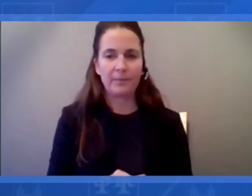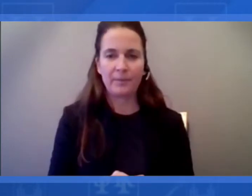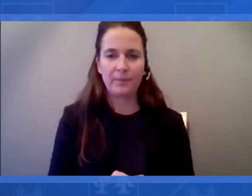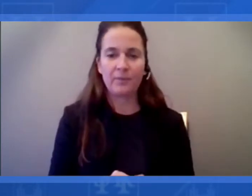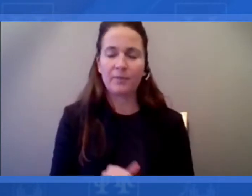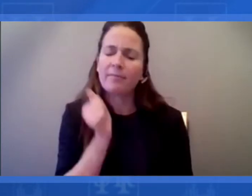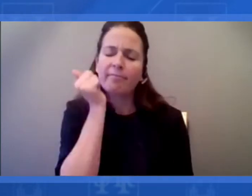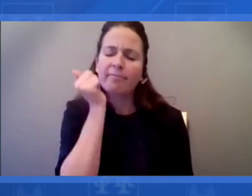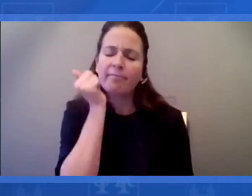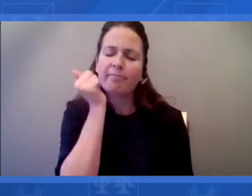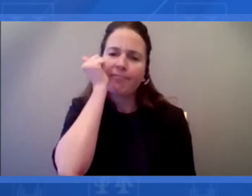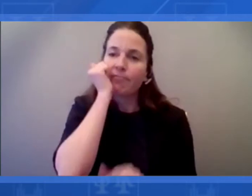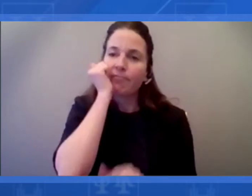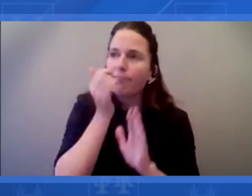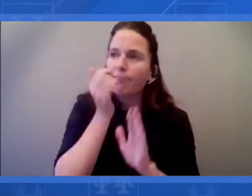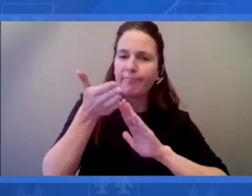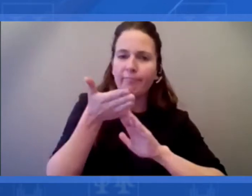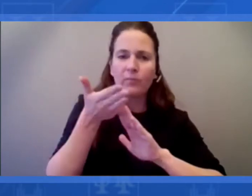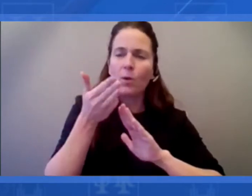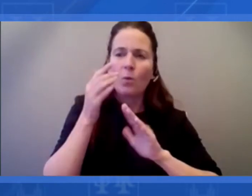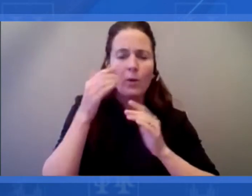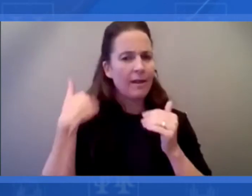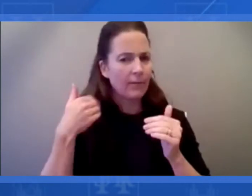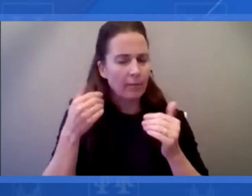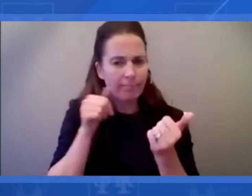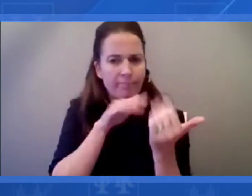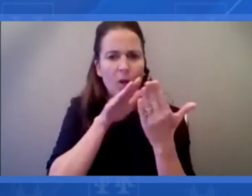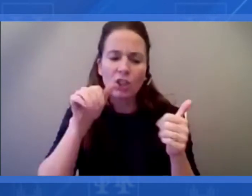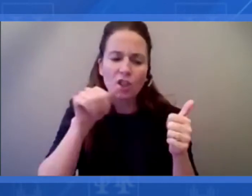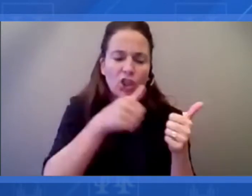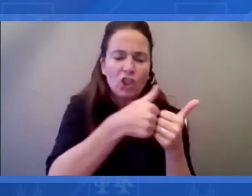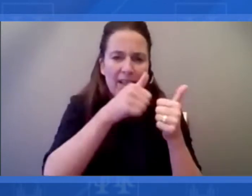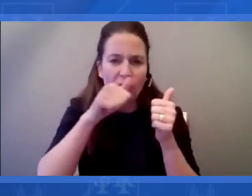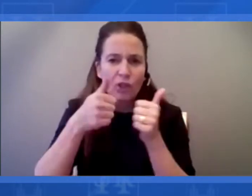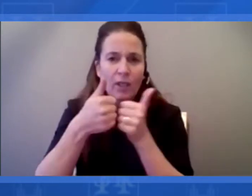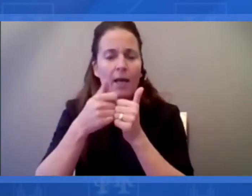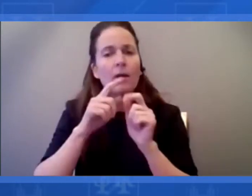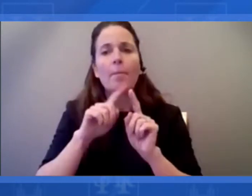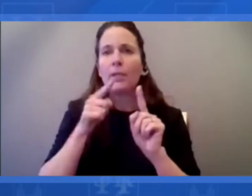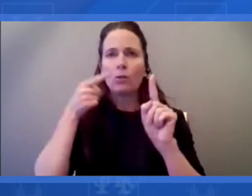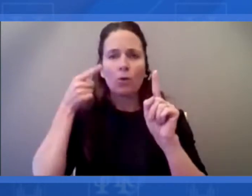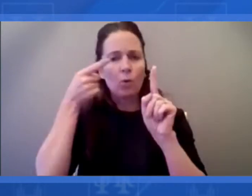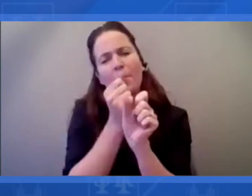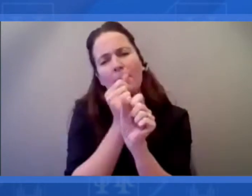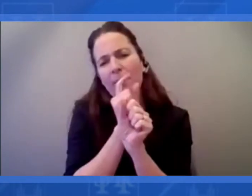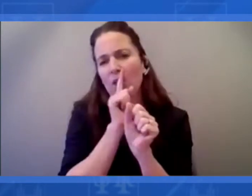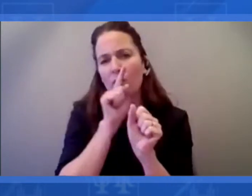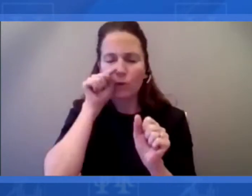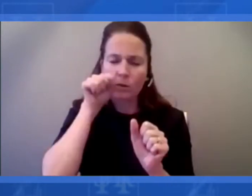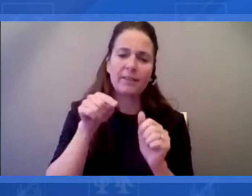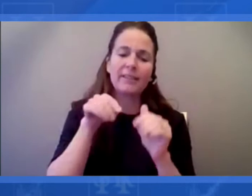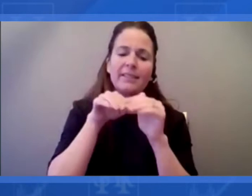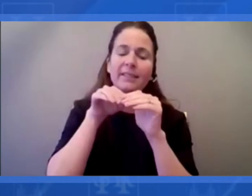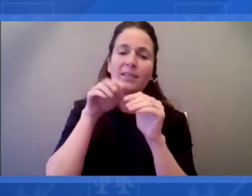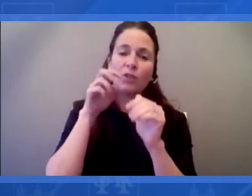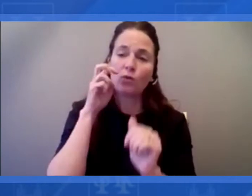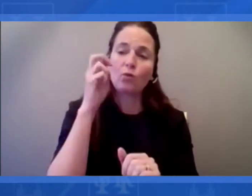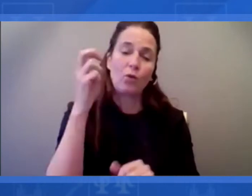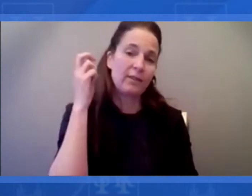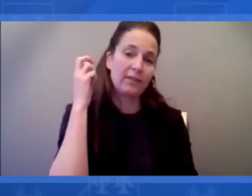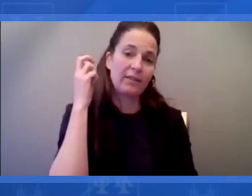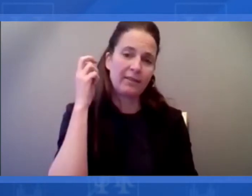day-to-day operations, and we're very proud to have been able to provide a vital service to the residents of Hamilton during this